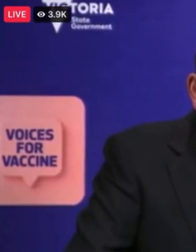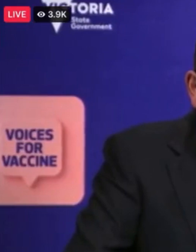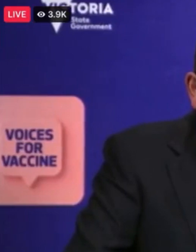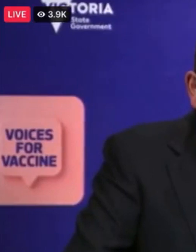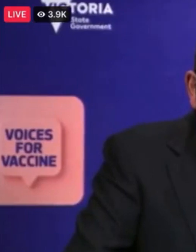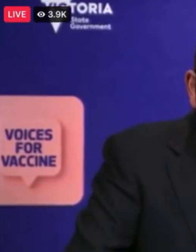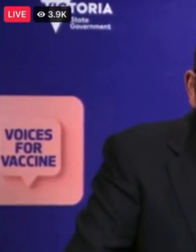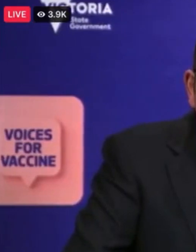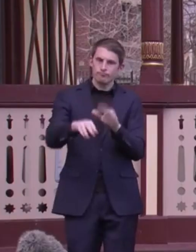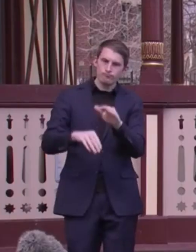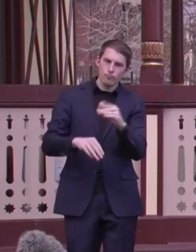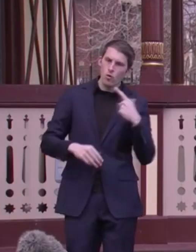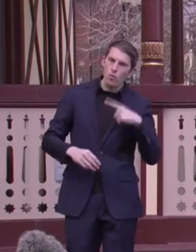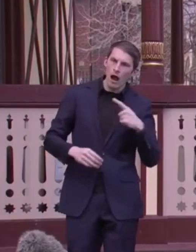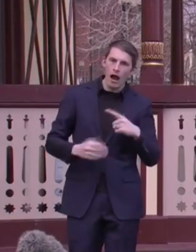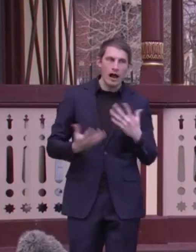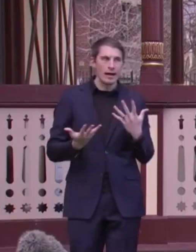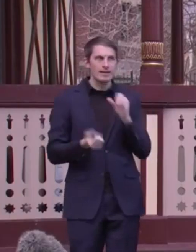You're making the wrong choice.